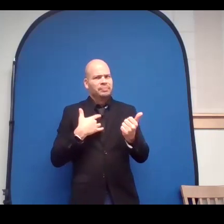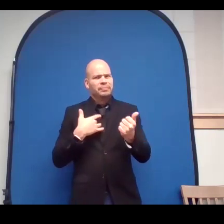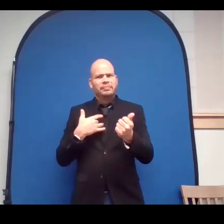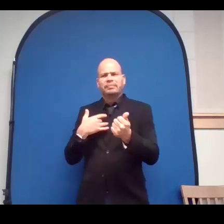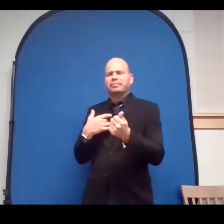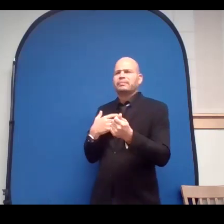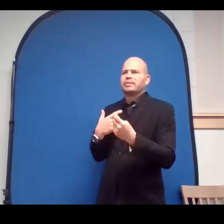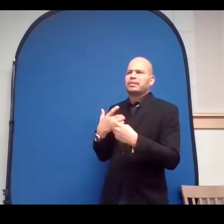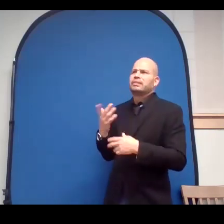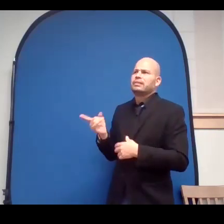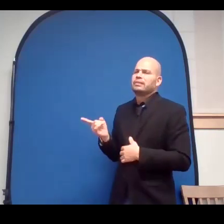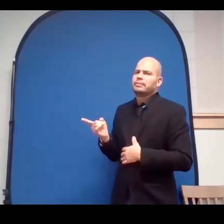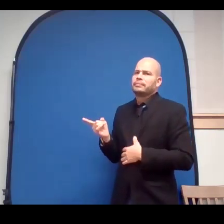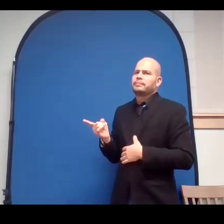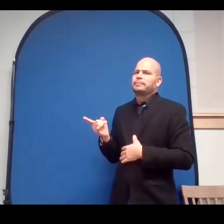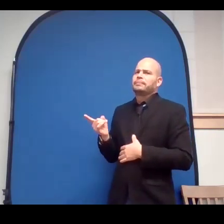exact,